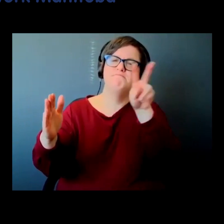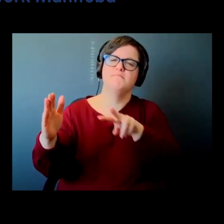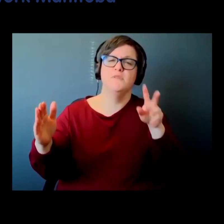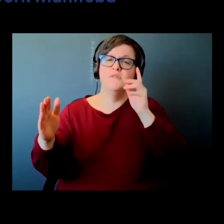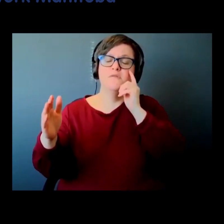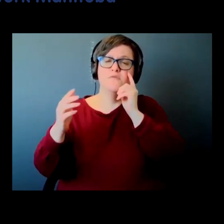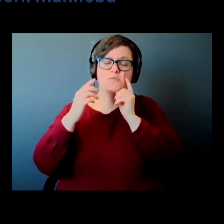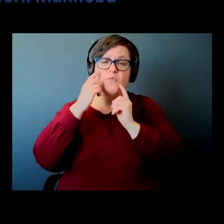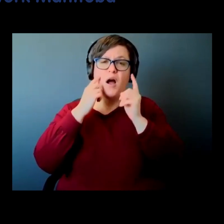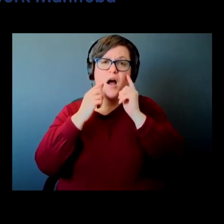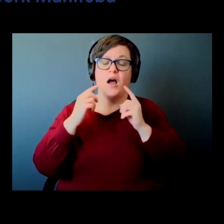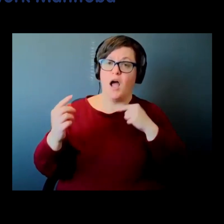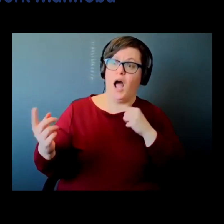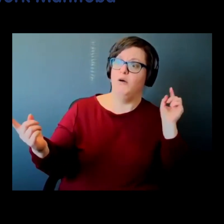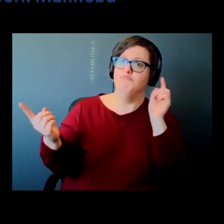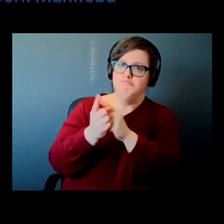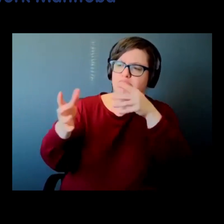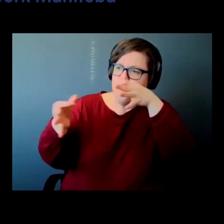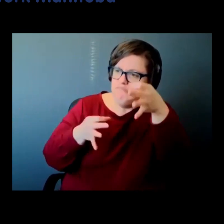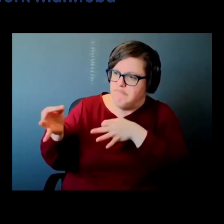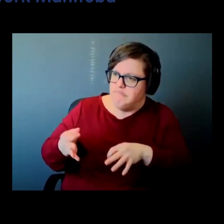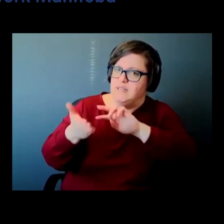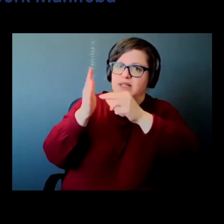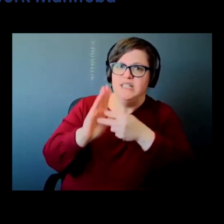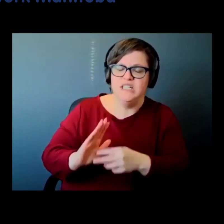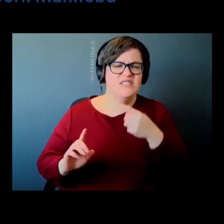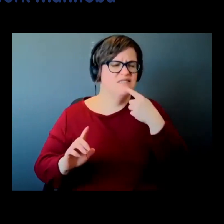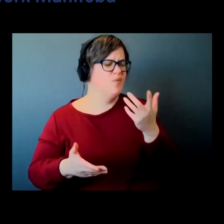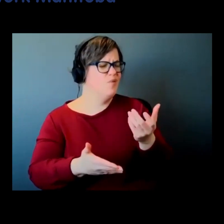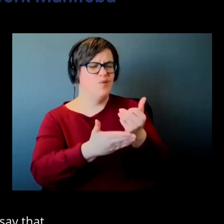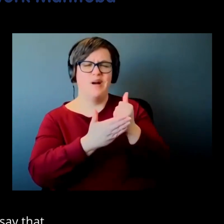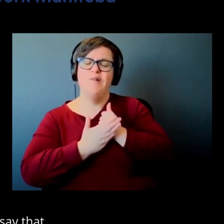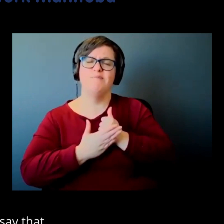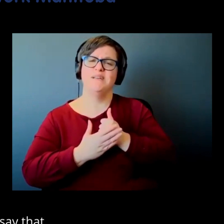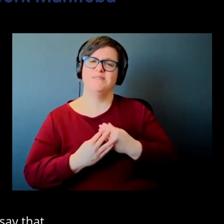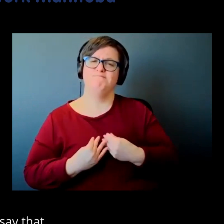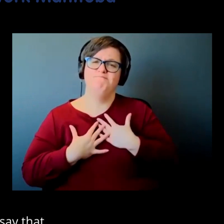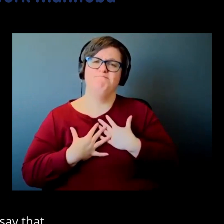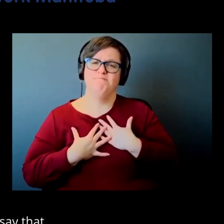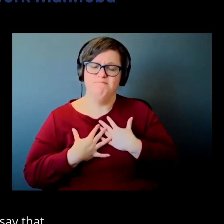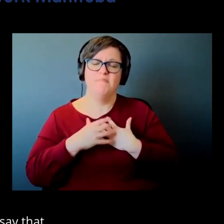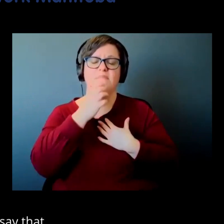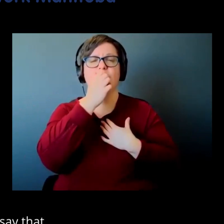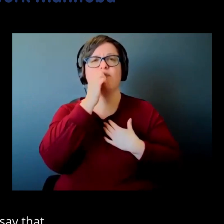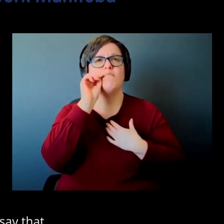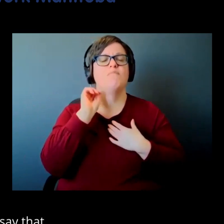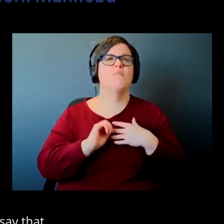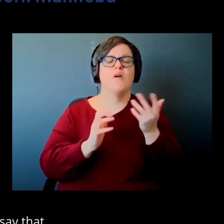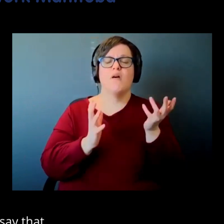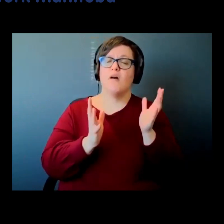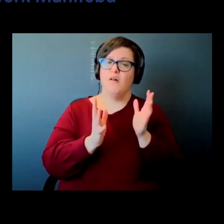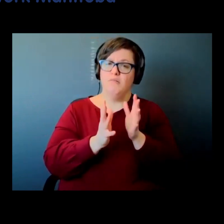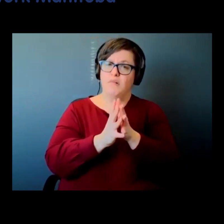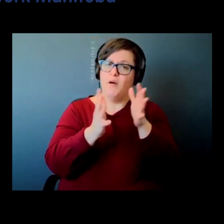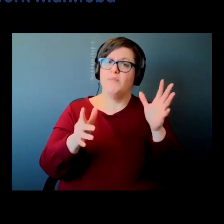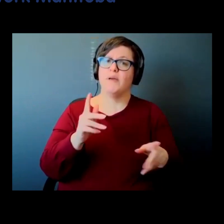was, and, you know, it helped her a lot. A lot of people say that my work is